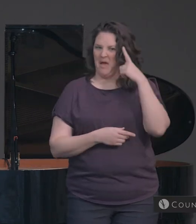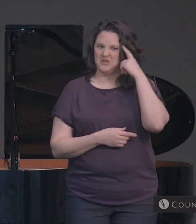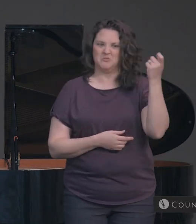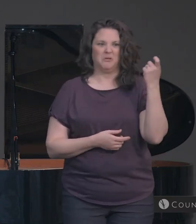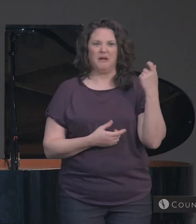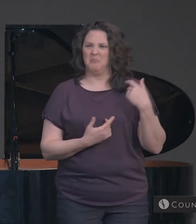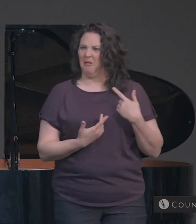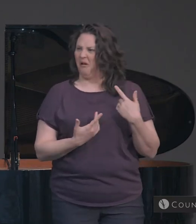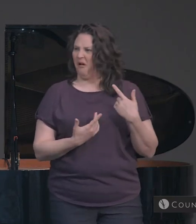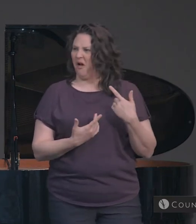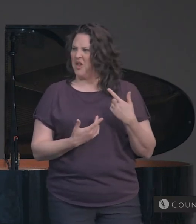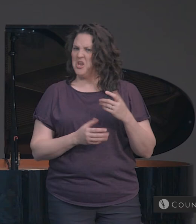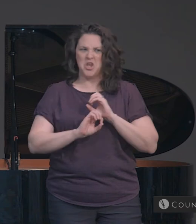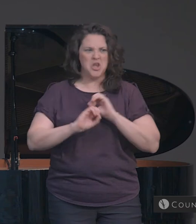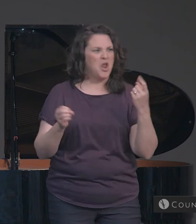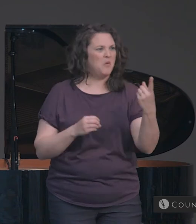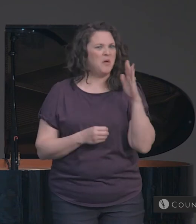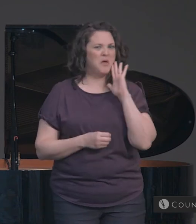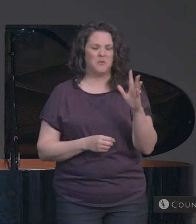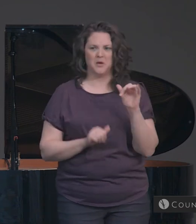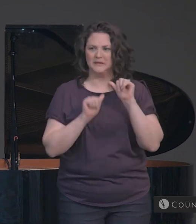There's no way they'll stay awake.